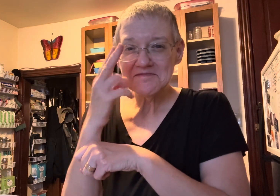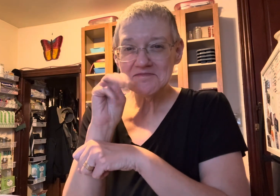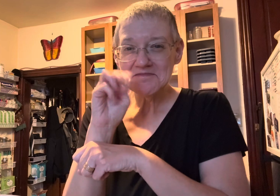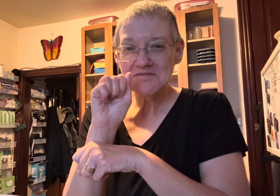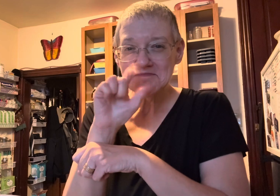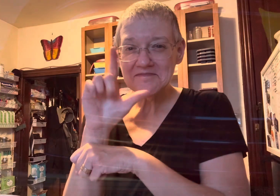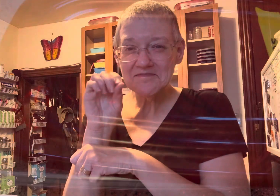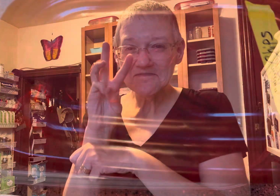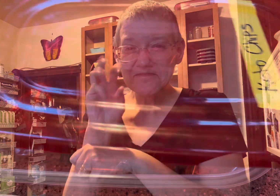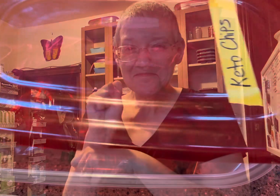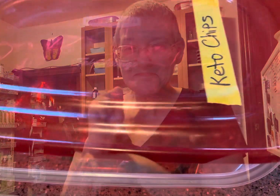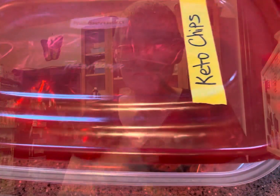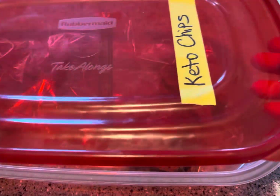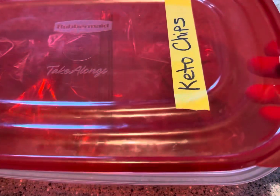marshmallows.